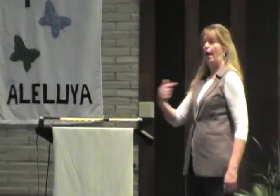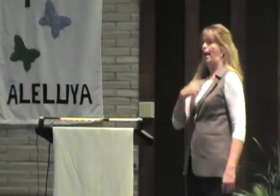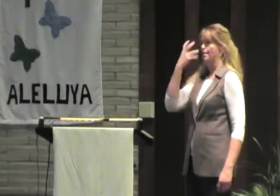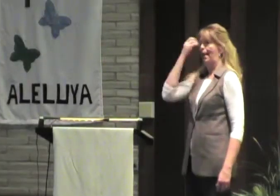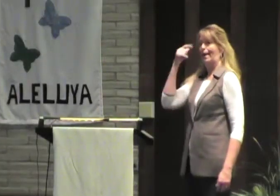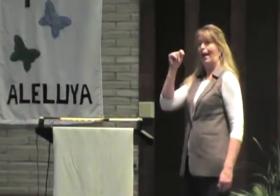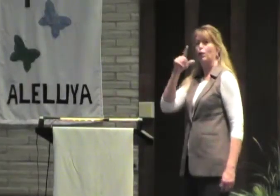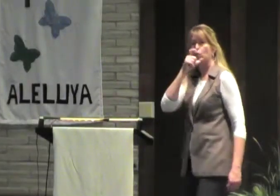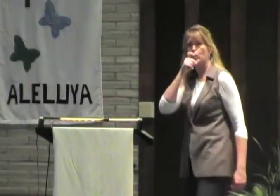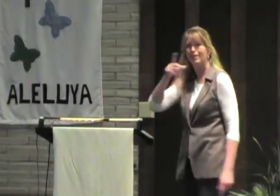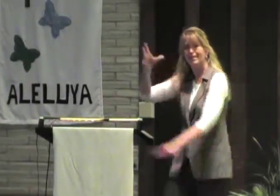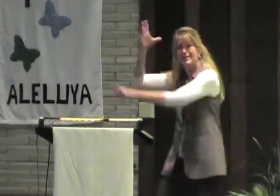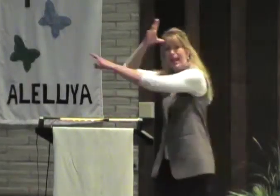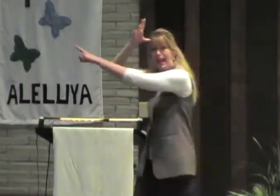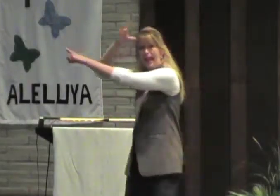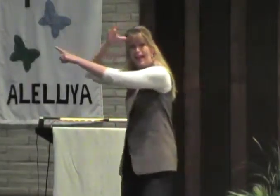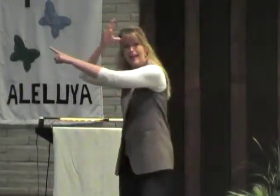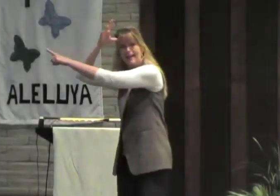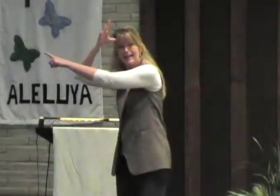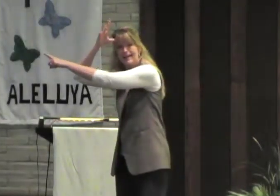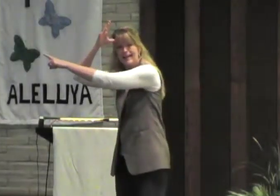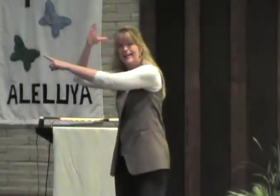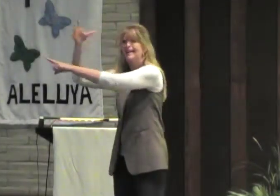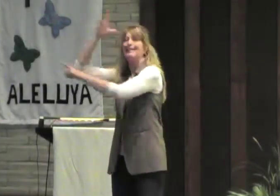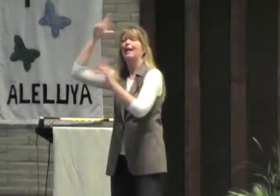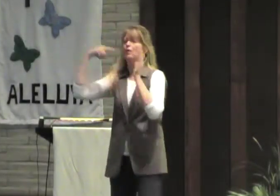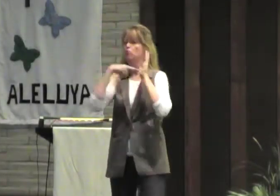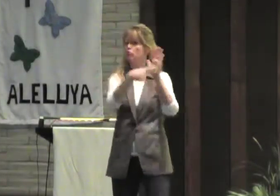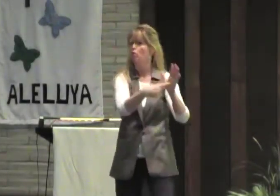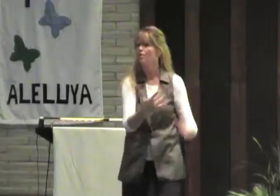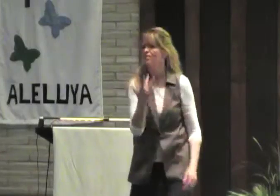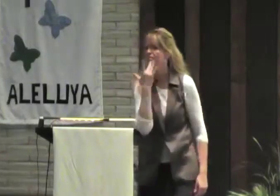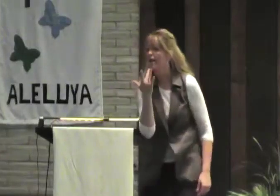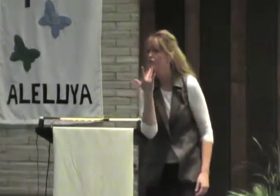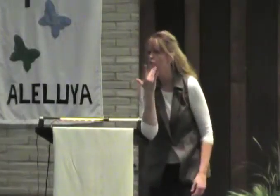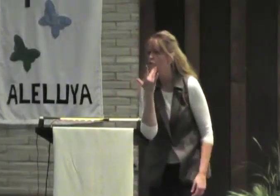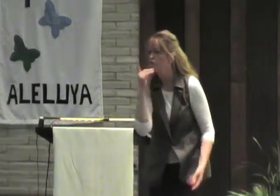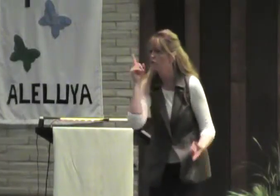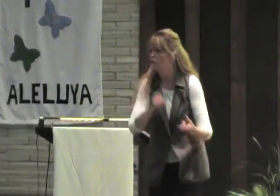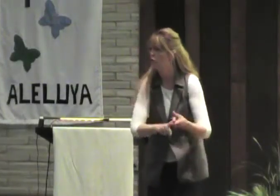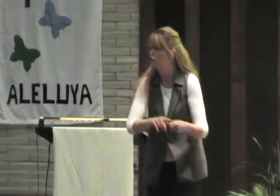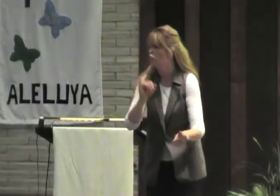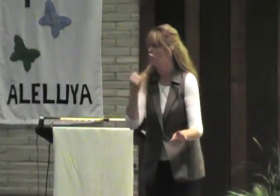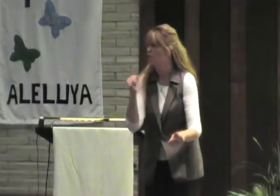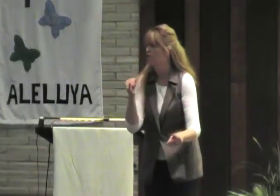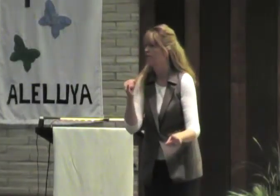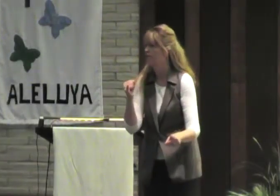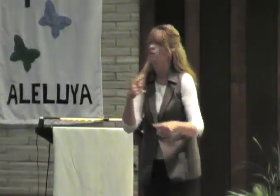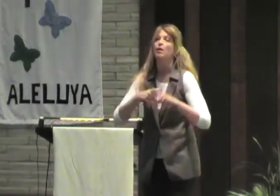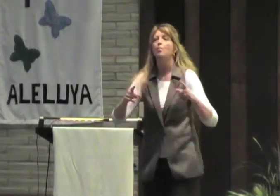better. So they should be mad at the dad for showing favoritism to